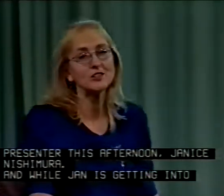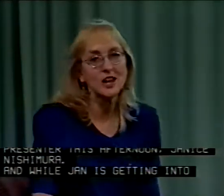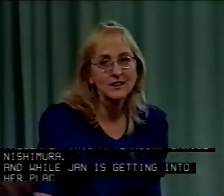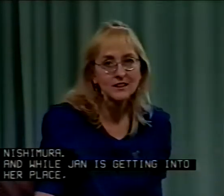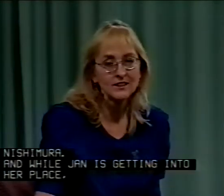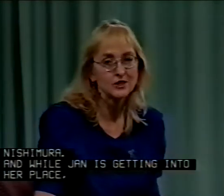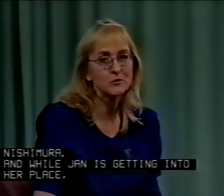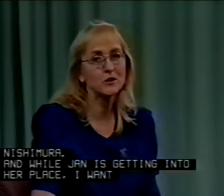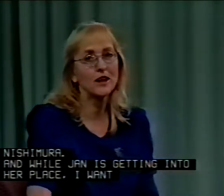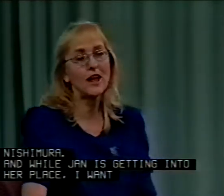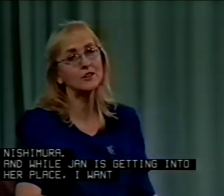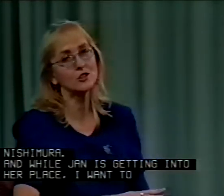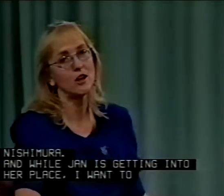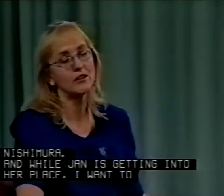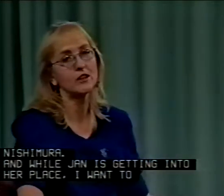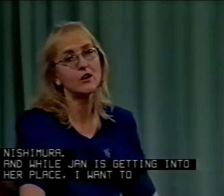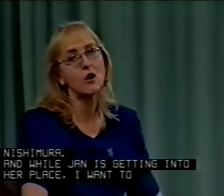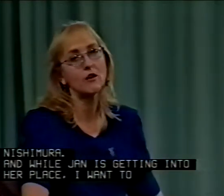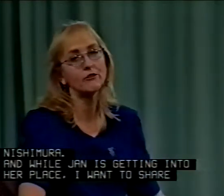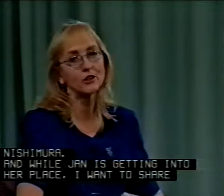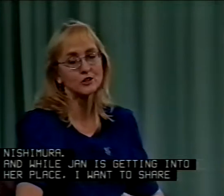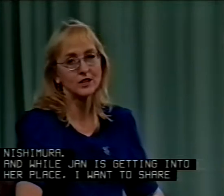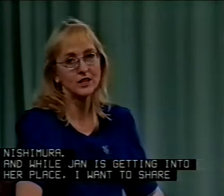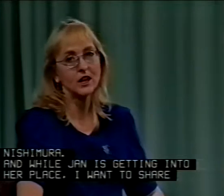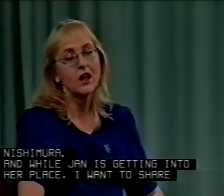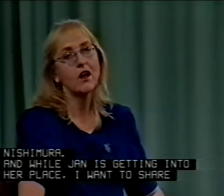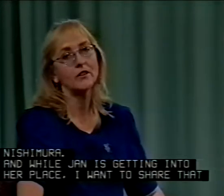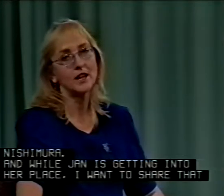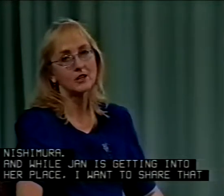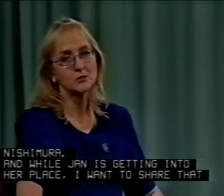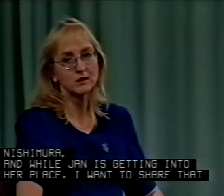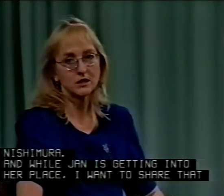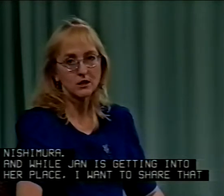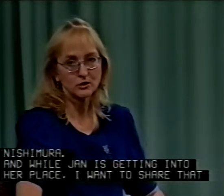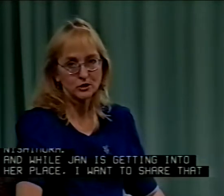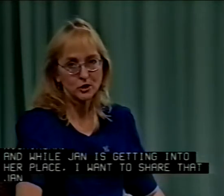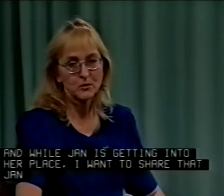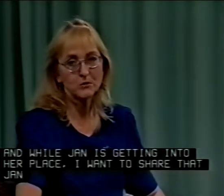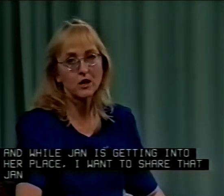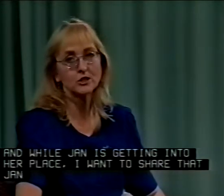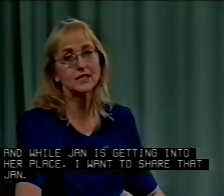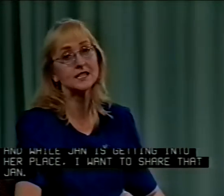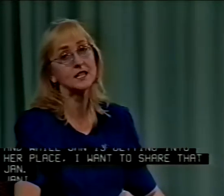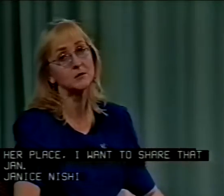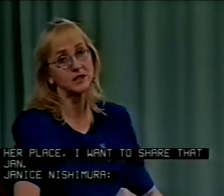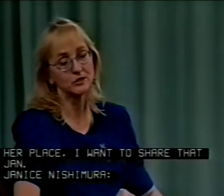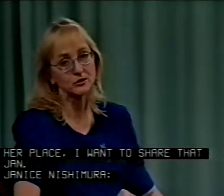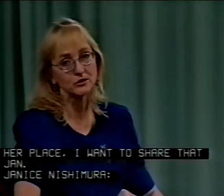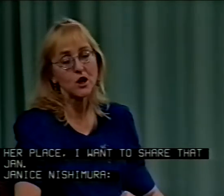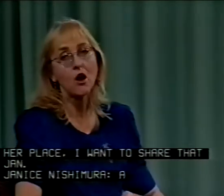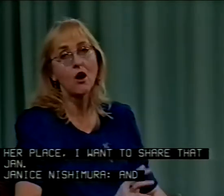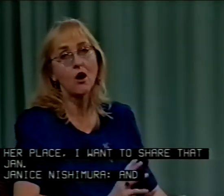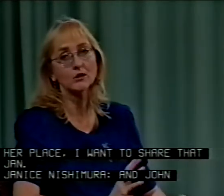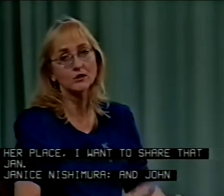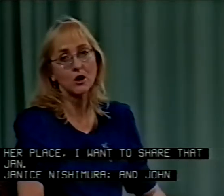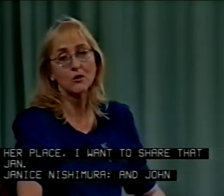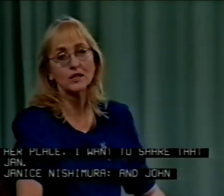Jan Nishimura and Jonathan are functioning on the National Multicultural Interpreting Project as team leaders. Also is